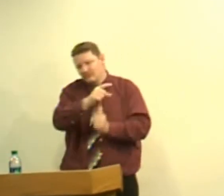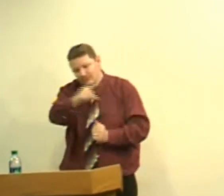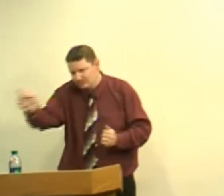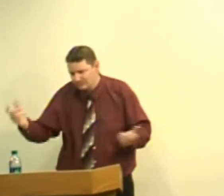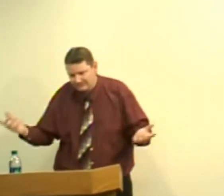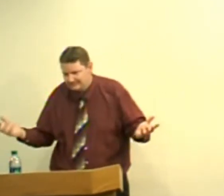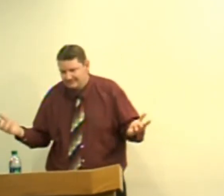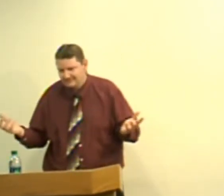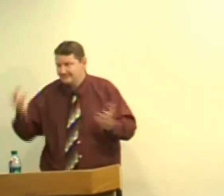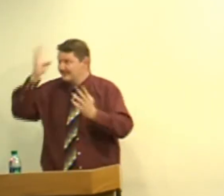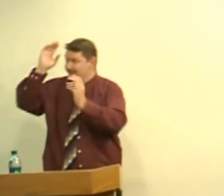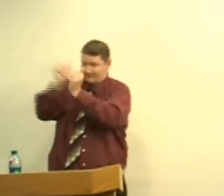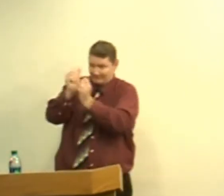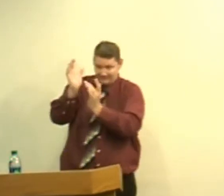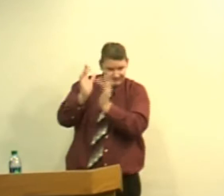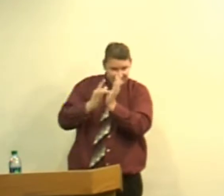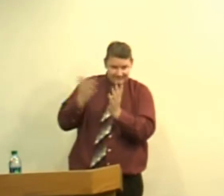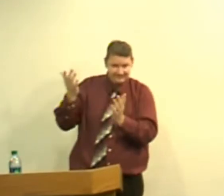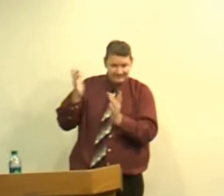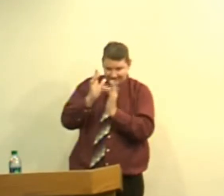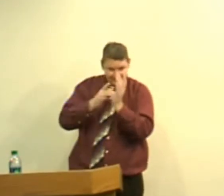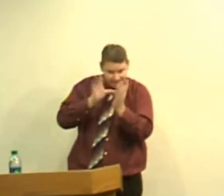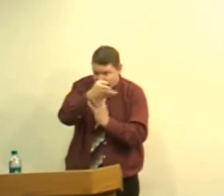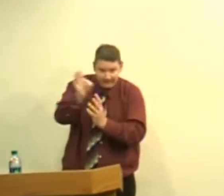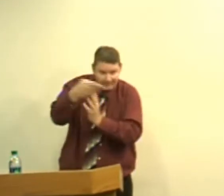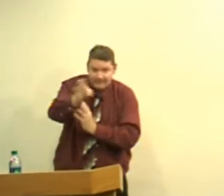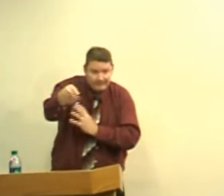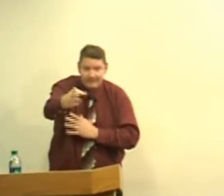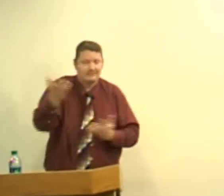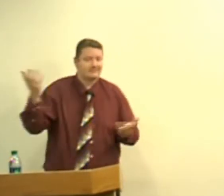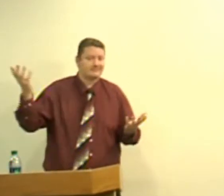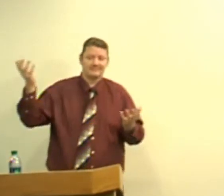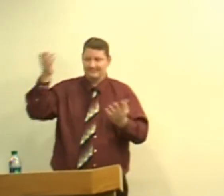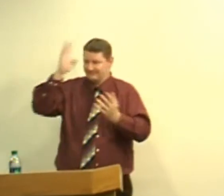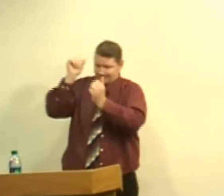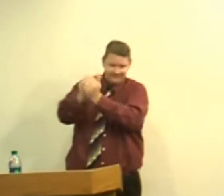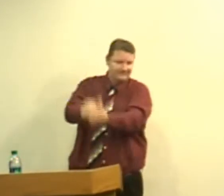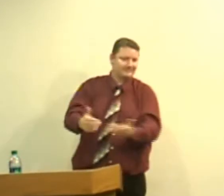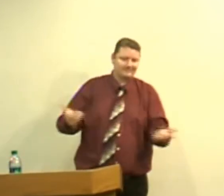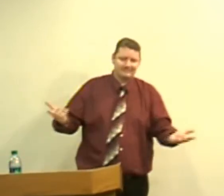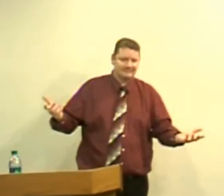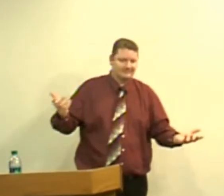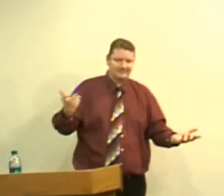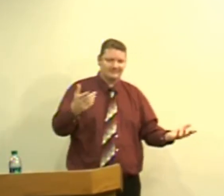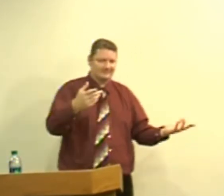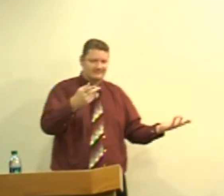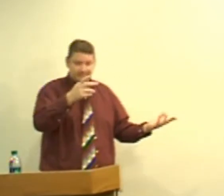It's a bumpy ride. Well, it's up to you. Which path you take. Christ will be bumpy as well. Well,